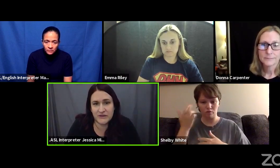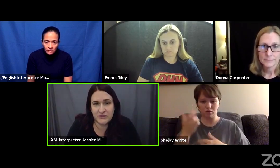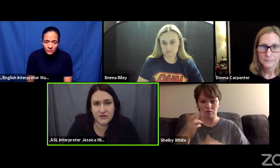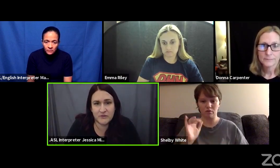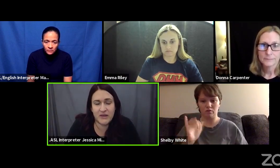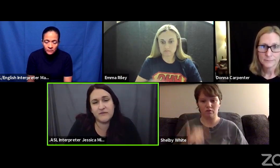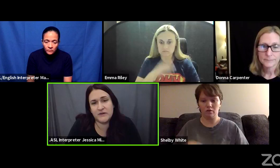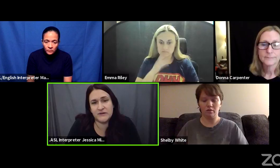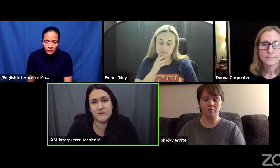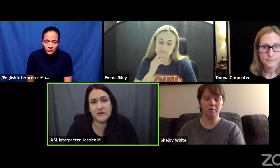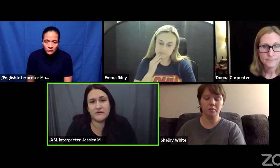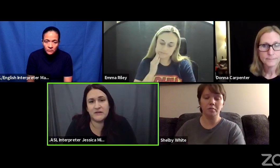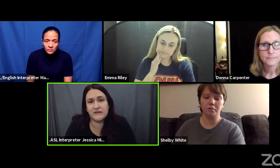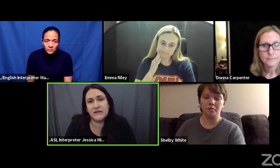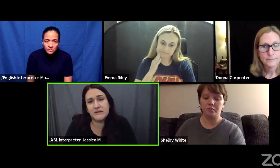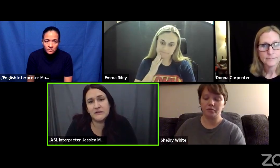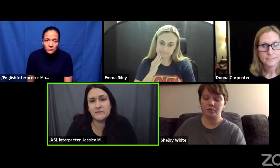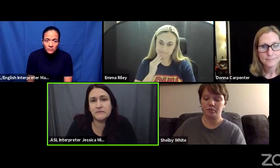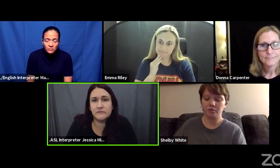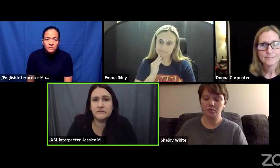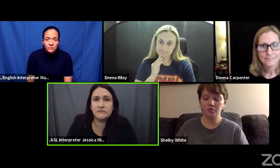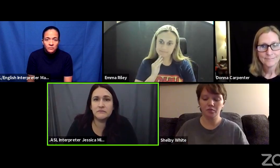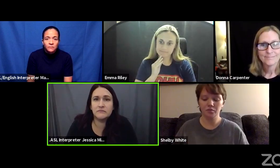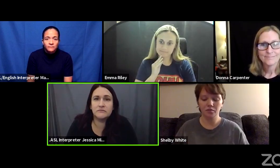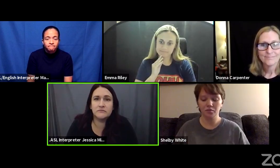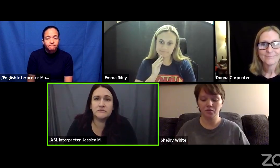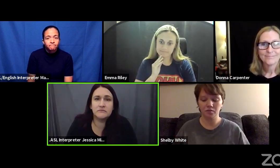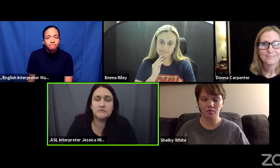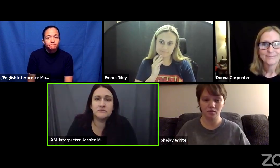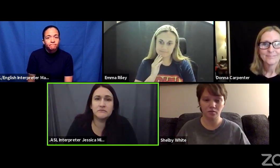my Usher syndrome and for some other reasons.